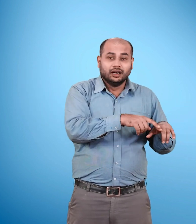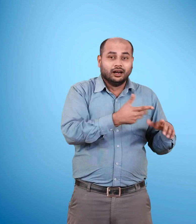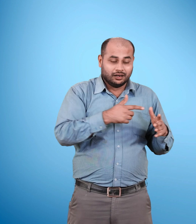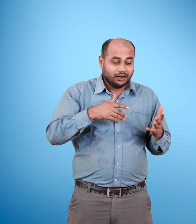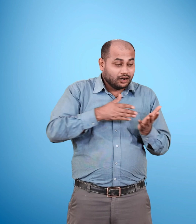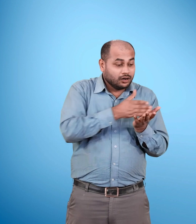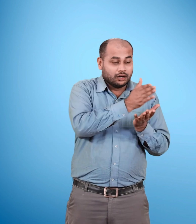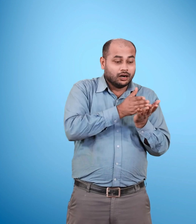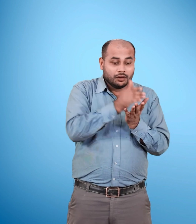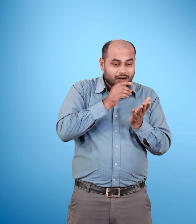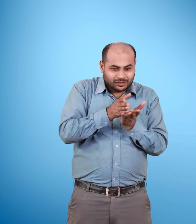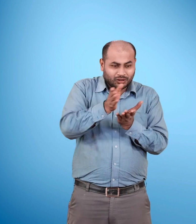This happens in many ways.